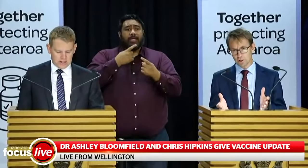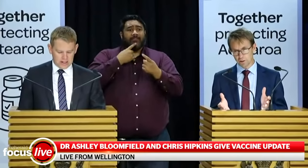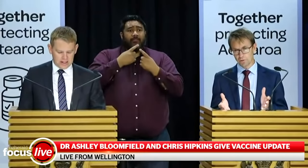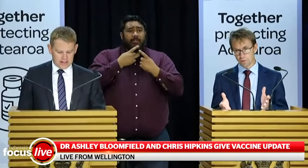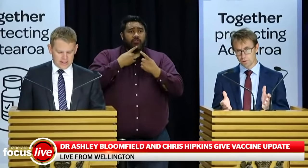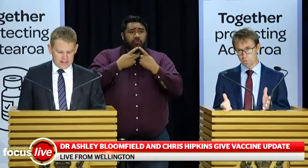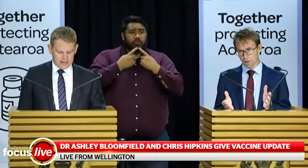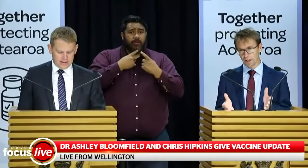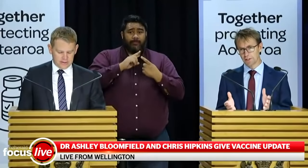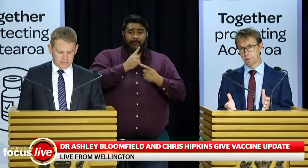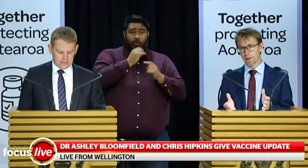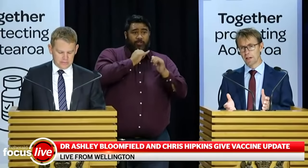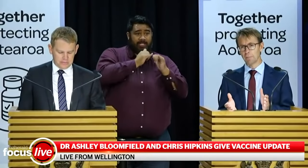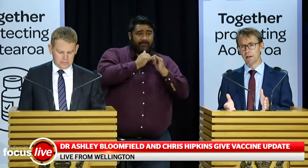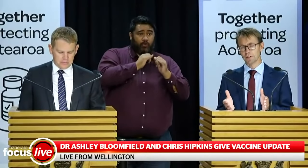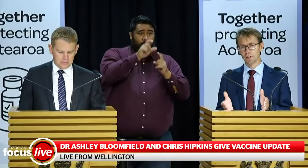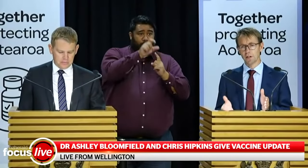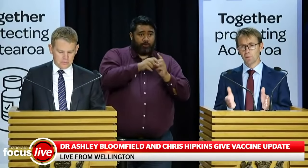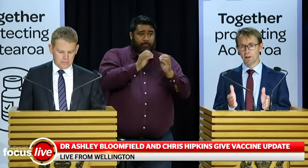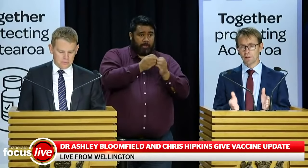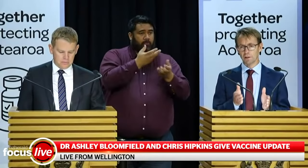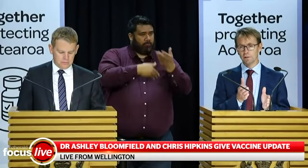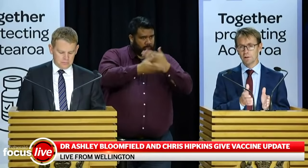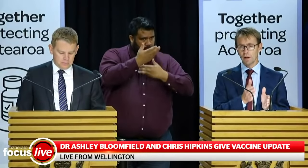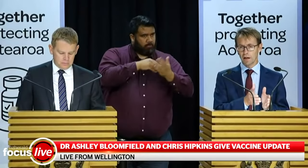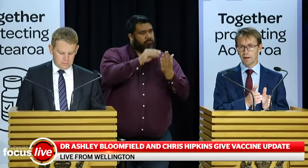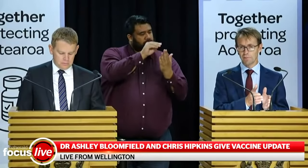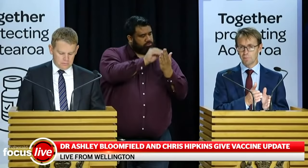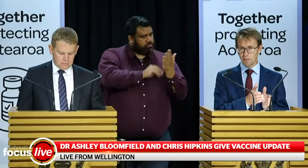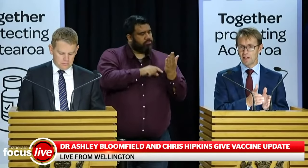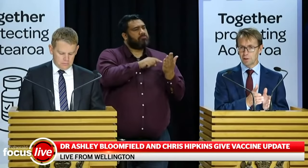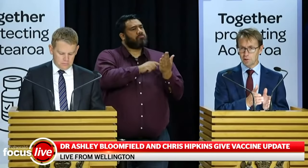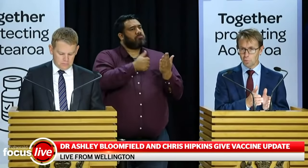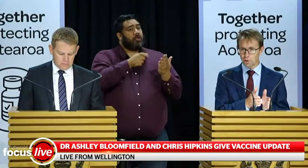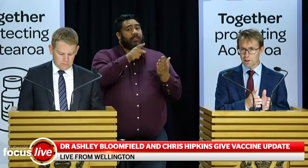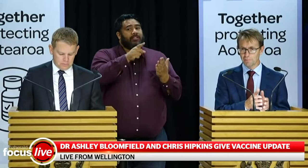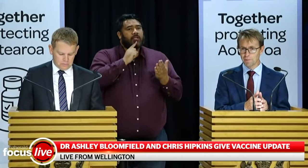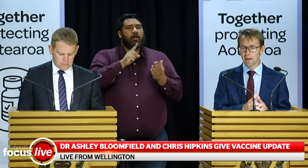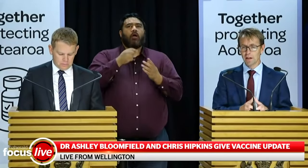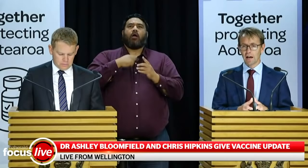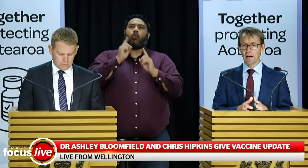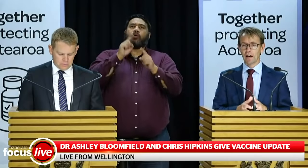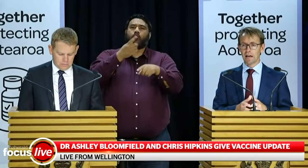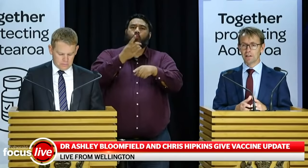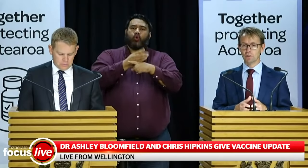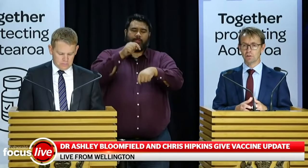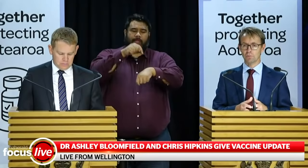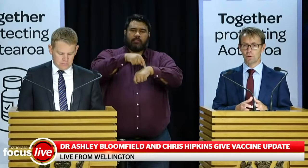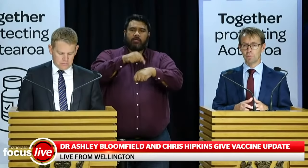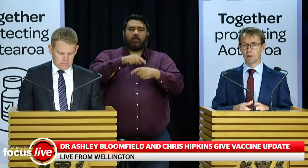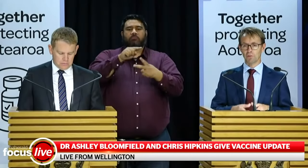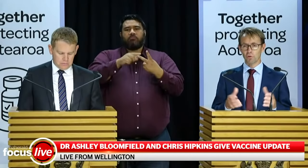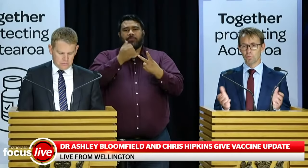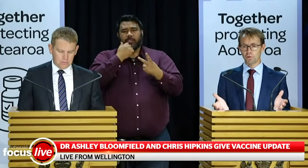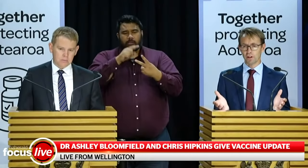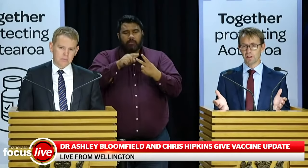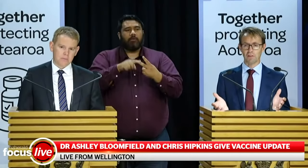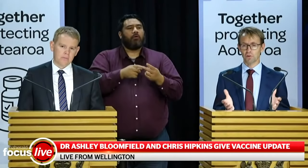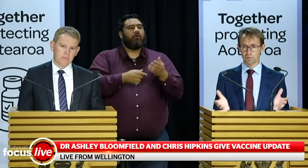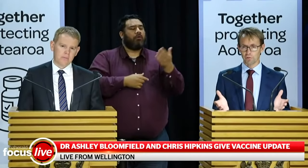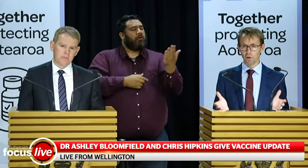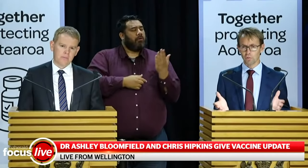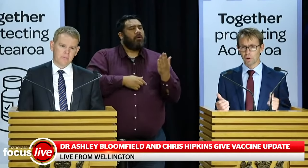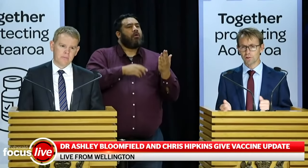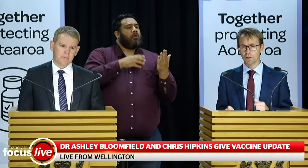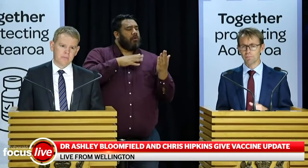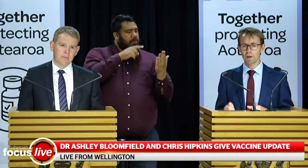the initial interviews with Case B about when they had been at work and what we might have thought was a